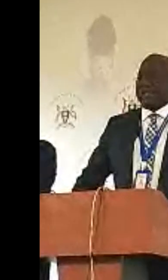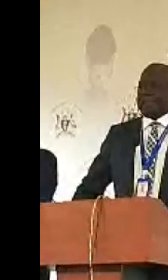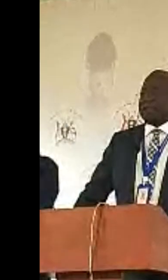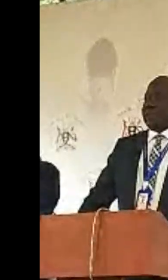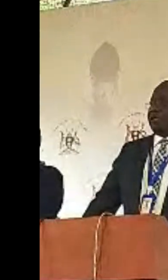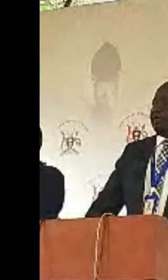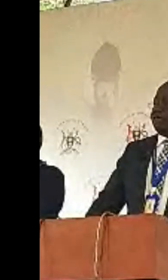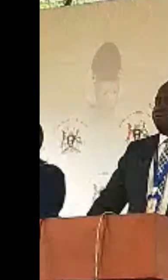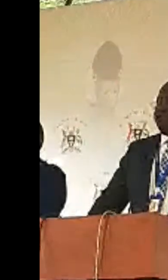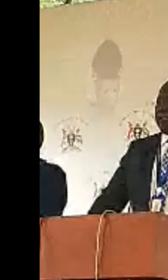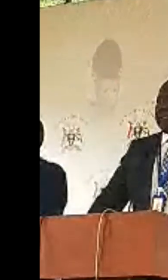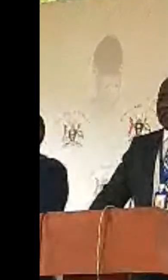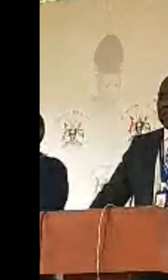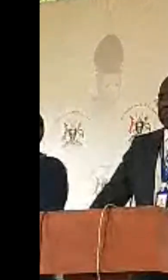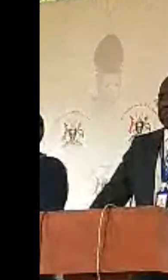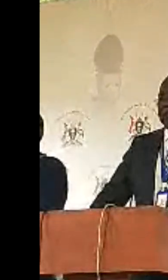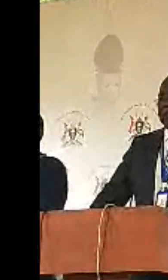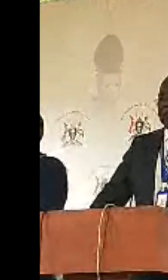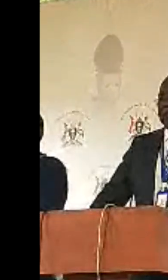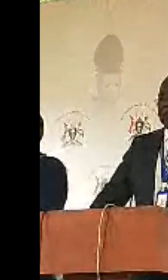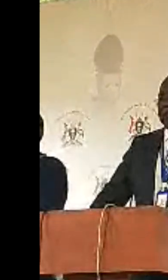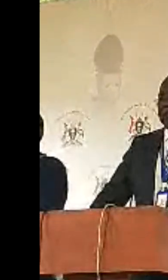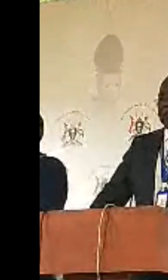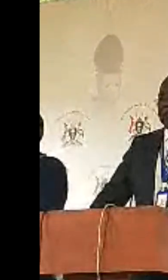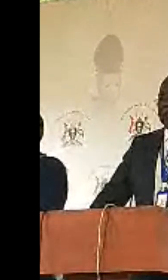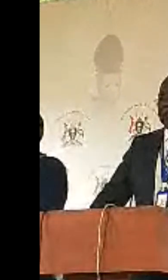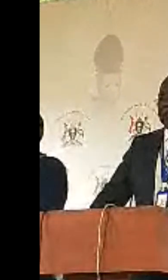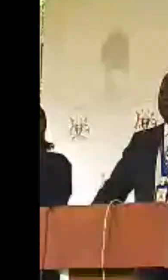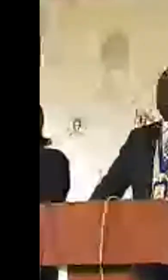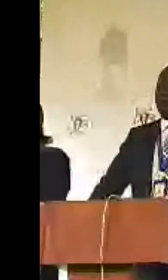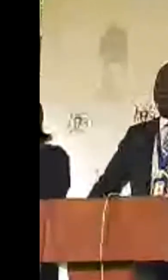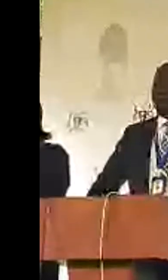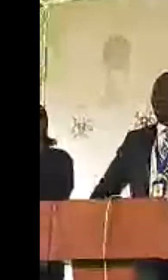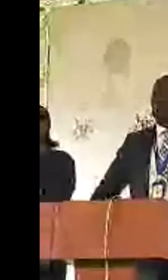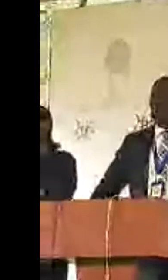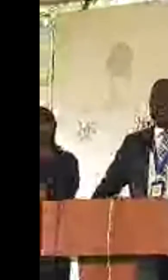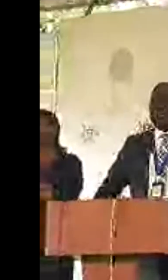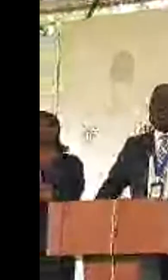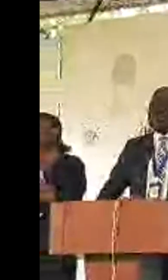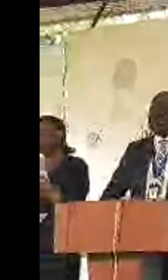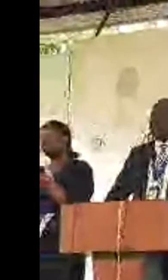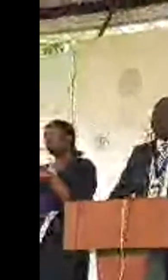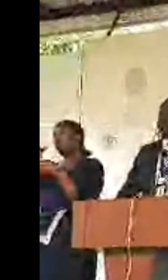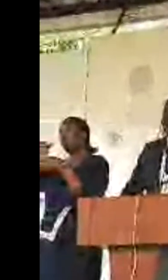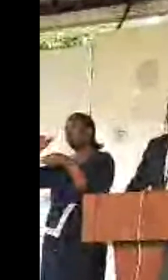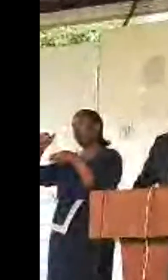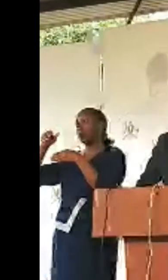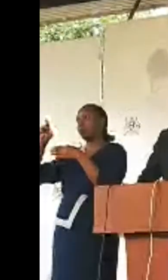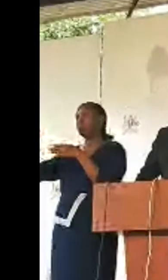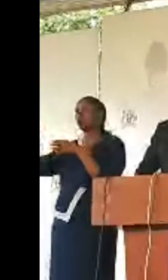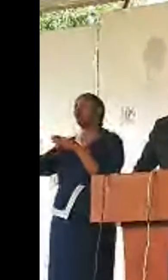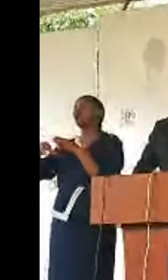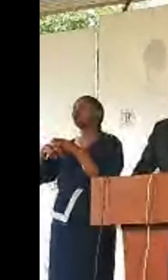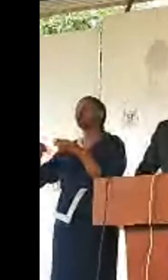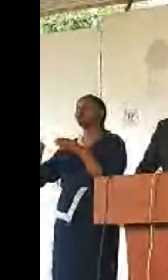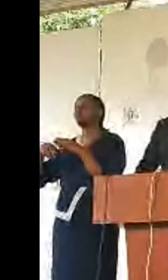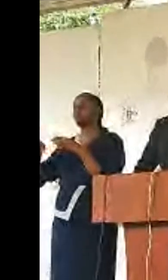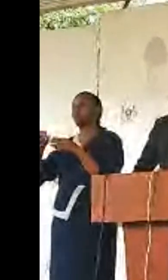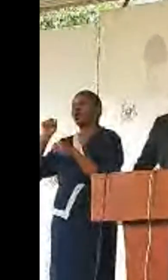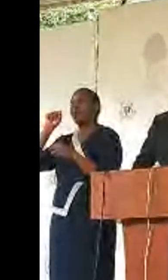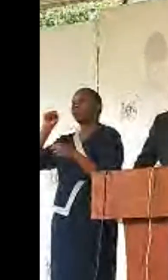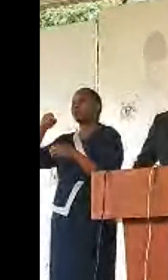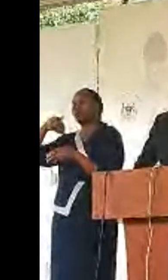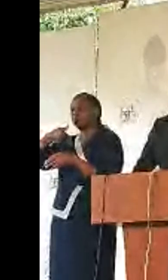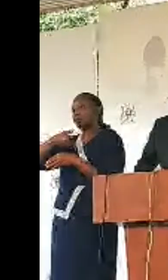you admit foreign students or students with foreign qualifications, you